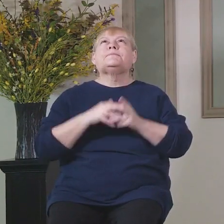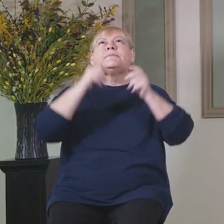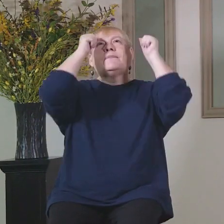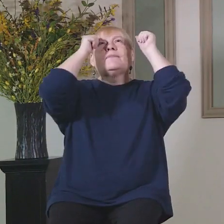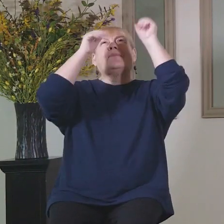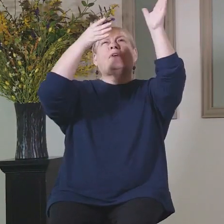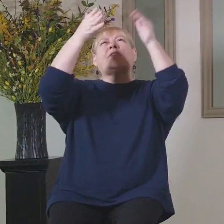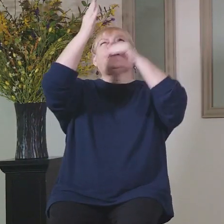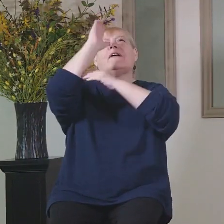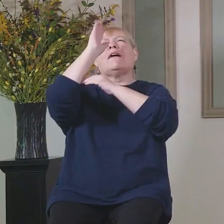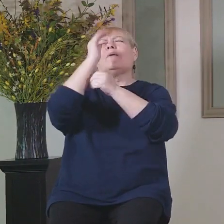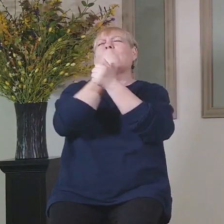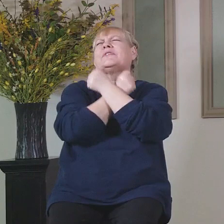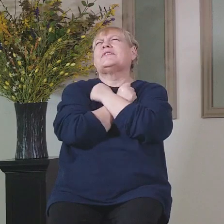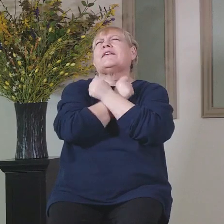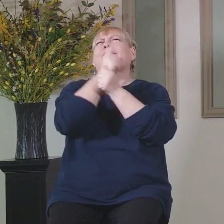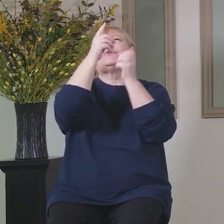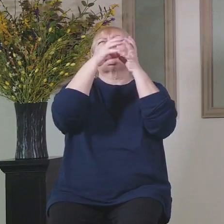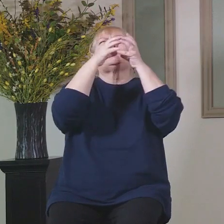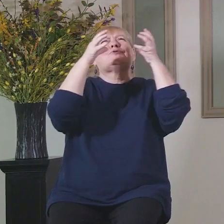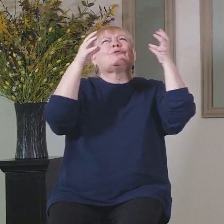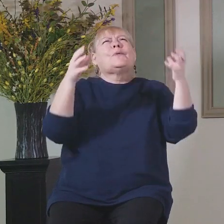Father God, we love you so much.